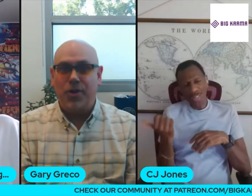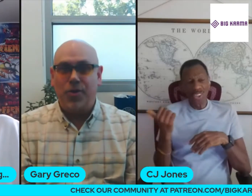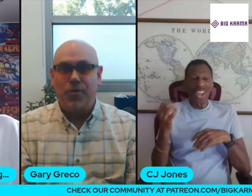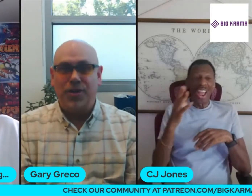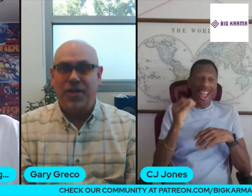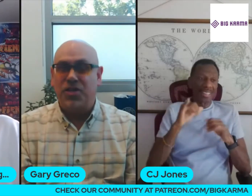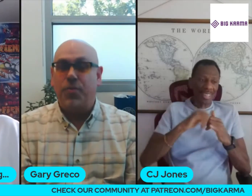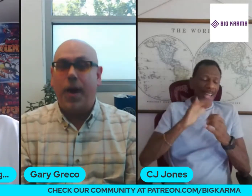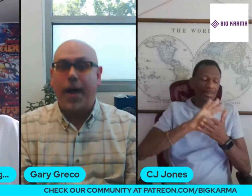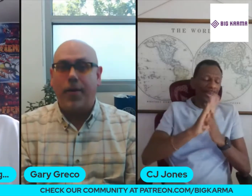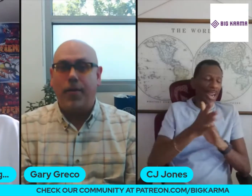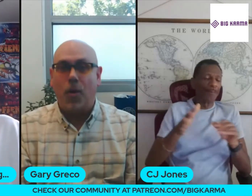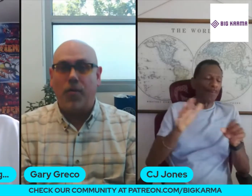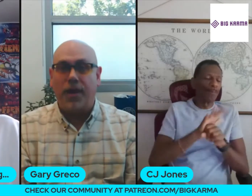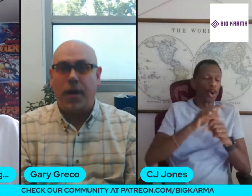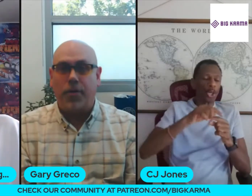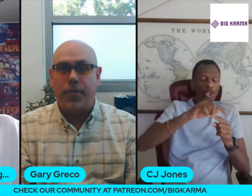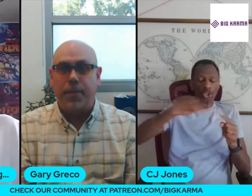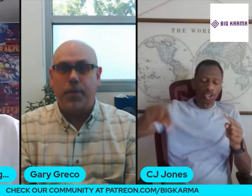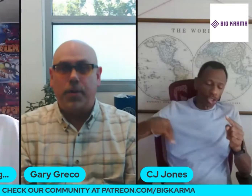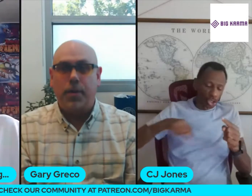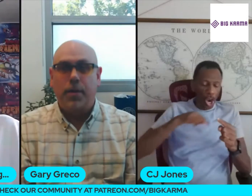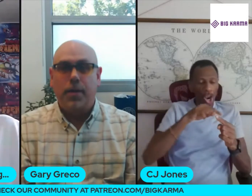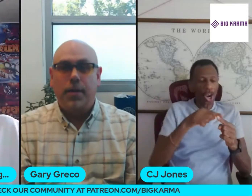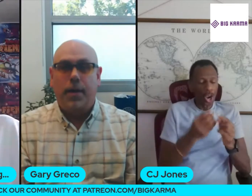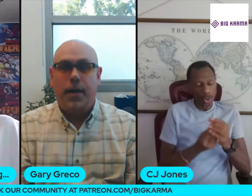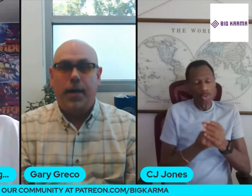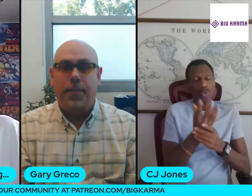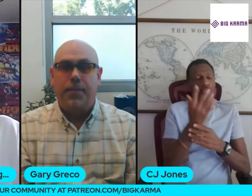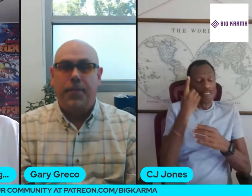the good news and inspire and motivate other people.